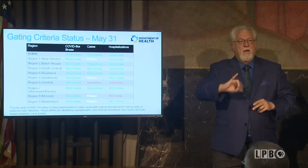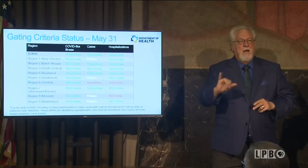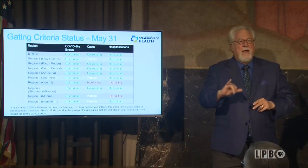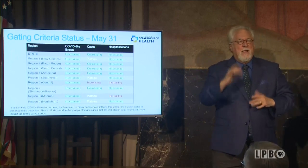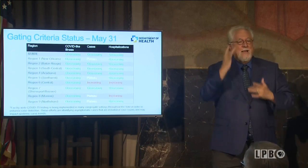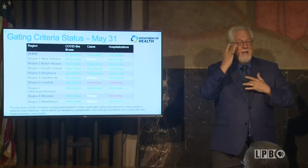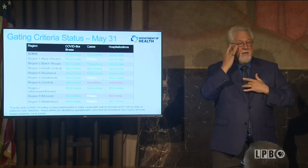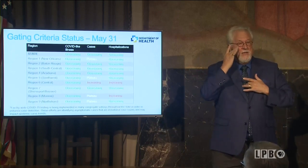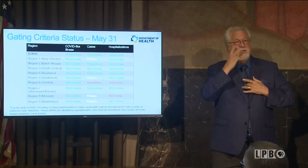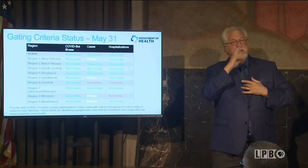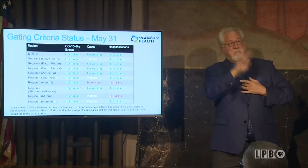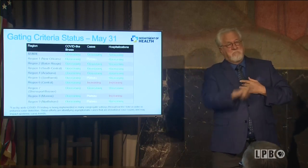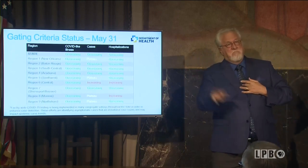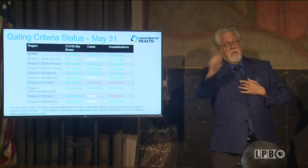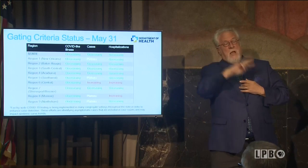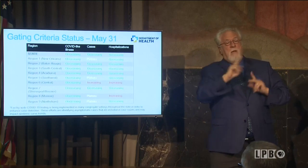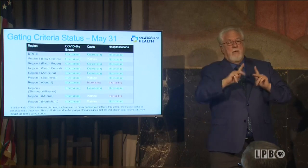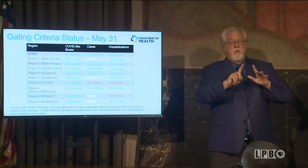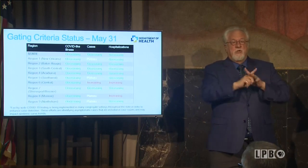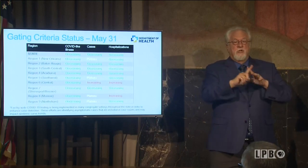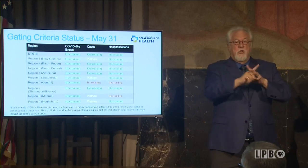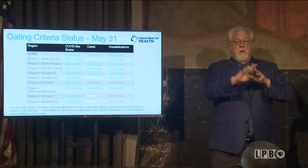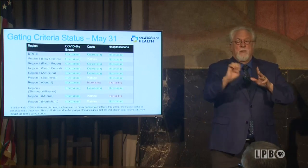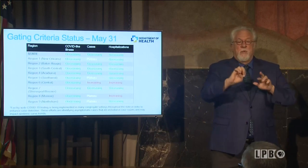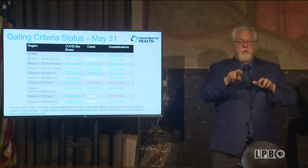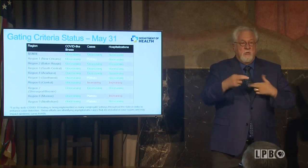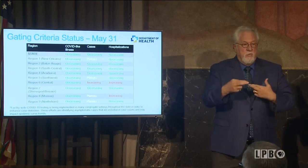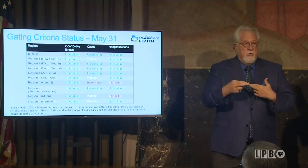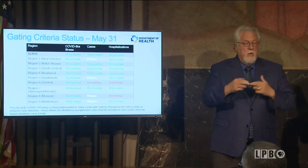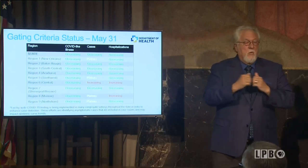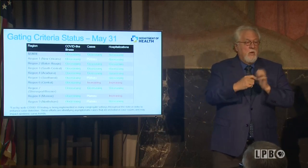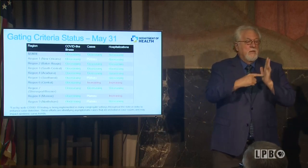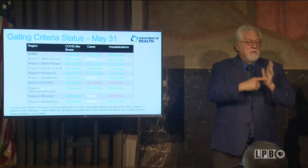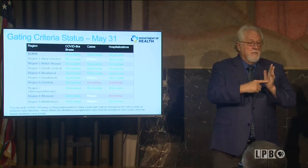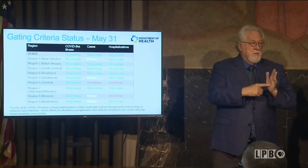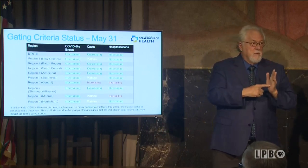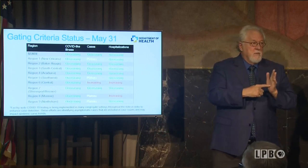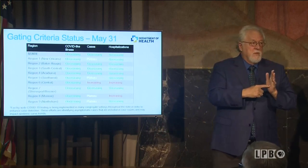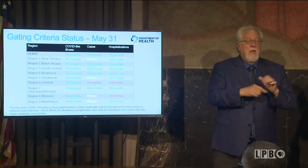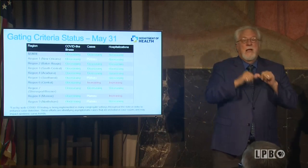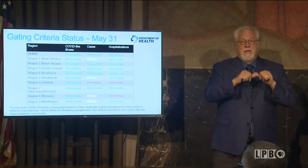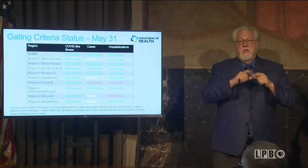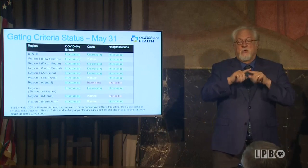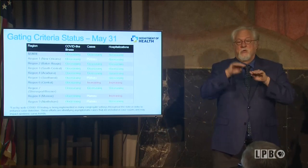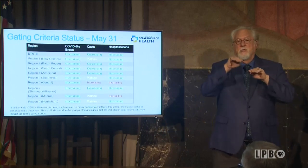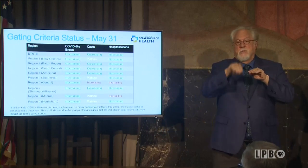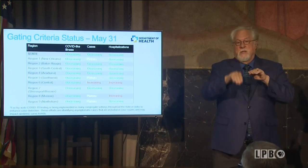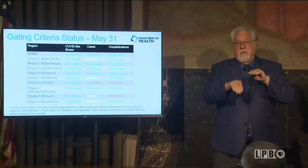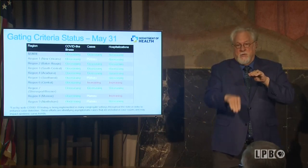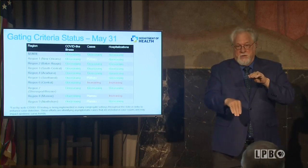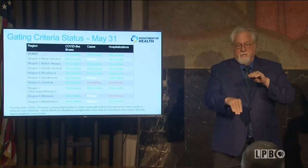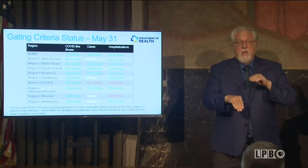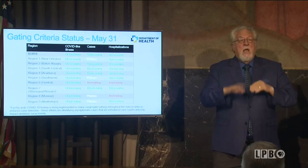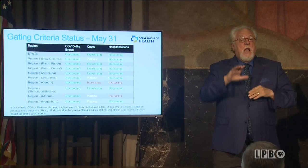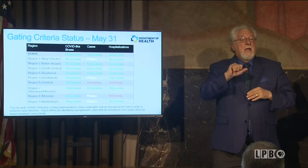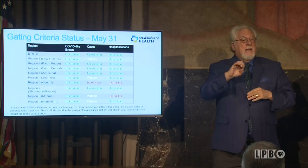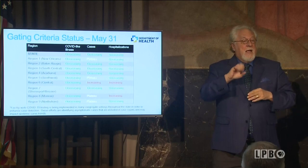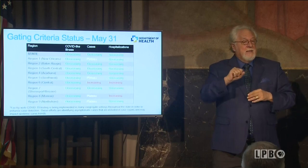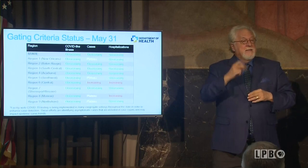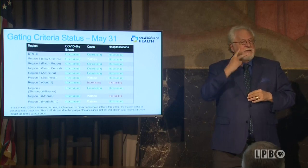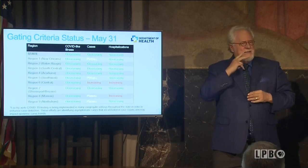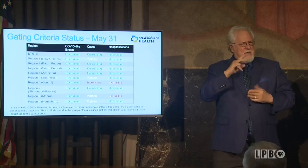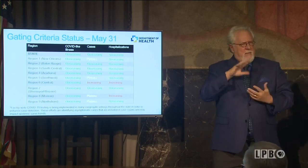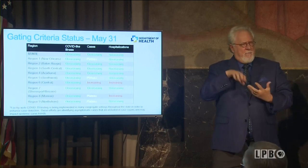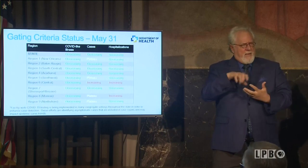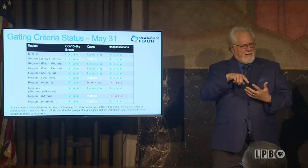that across the state, symptoms, people showing up to emergency departments with symptoms of COVID continue to decrease. With cases, we see a bit more of a mixed